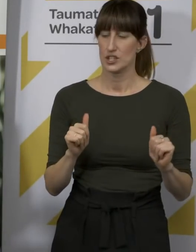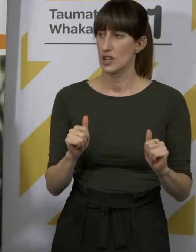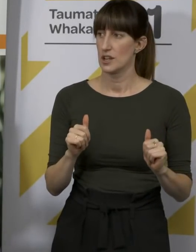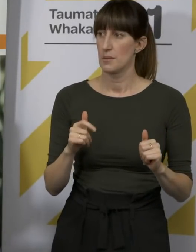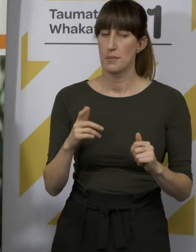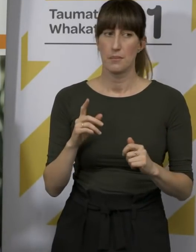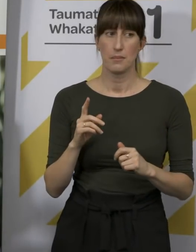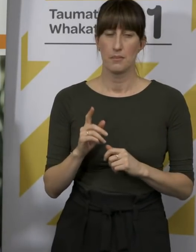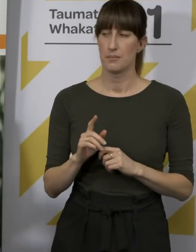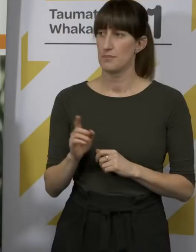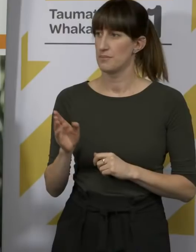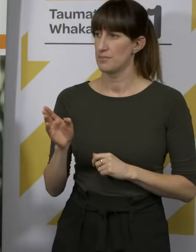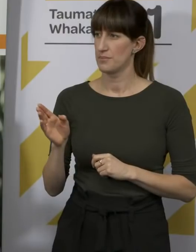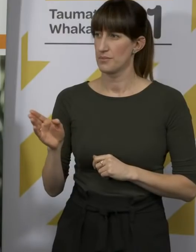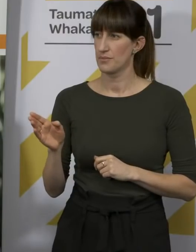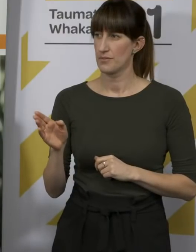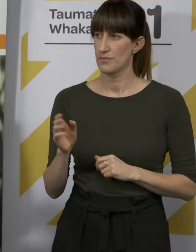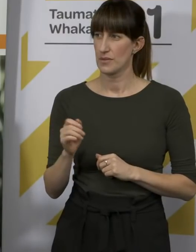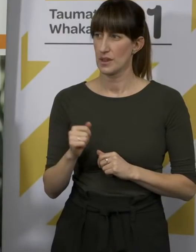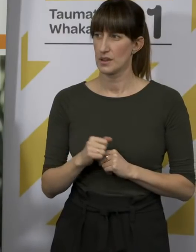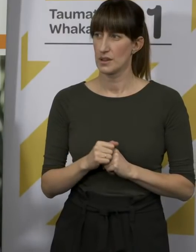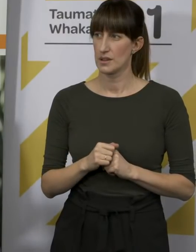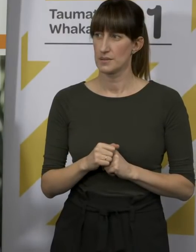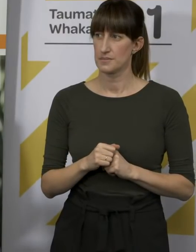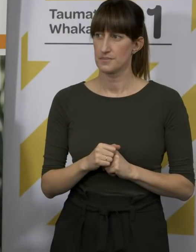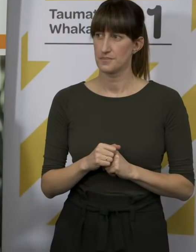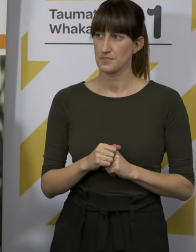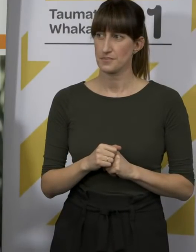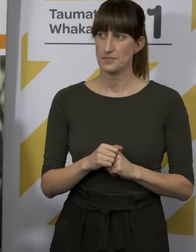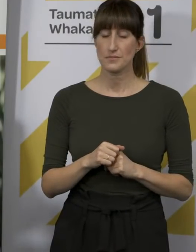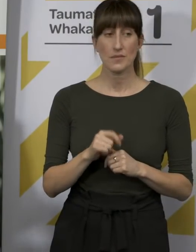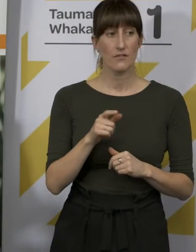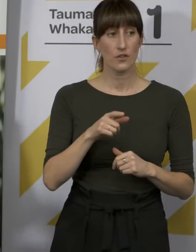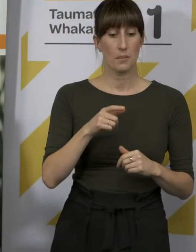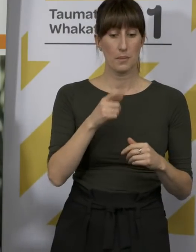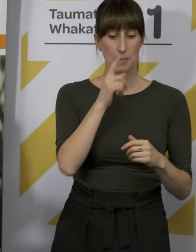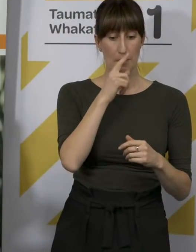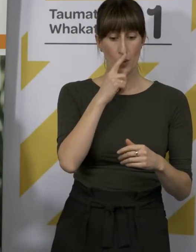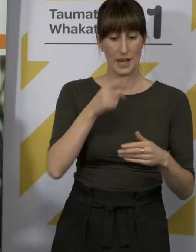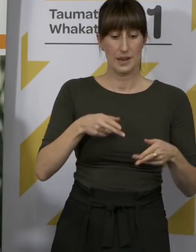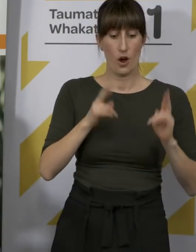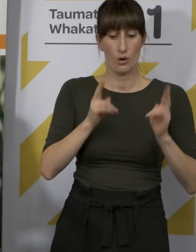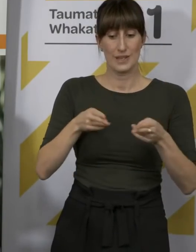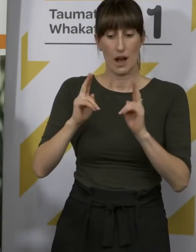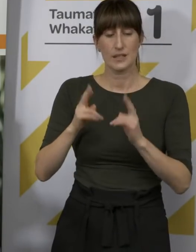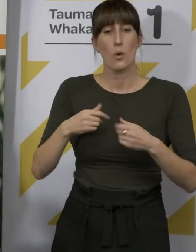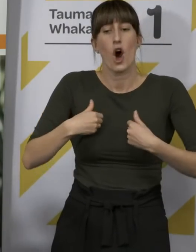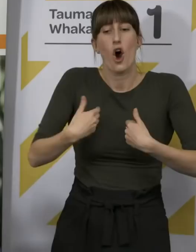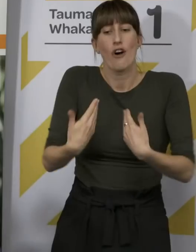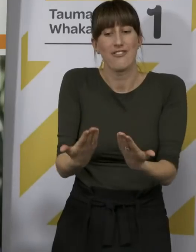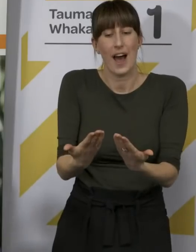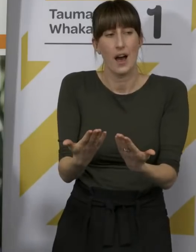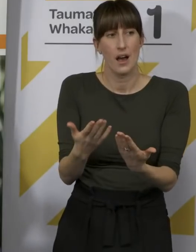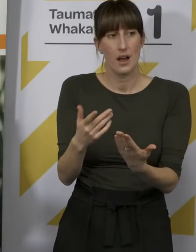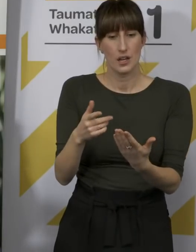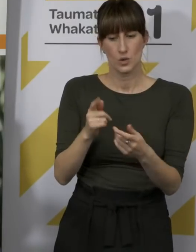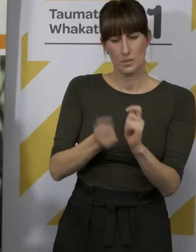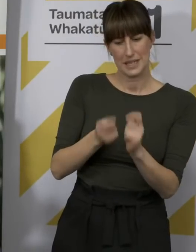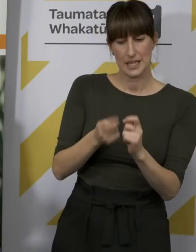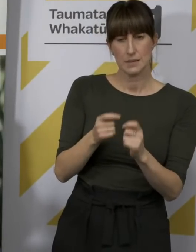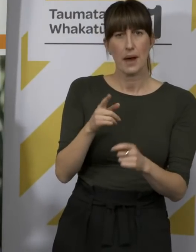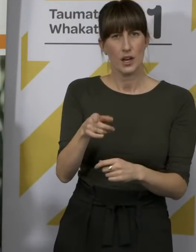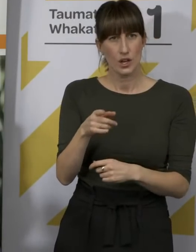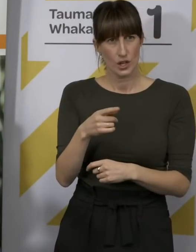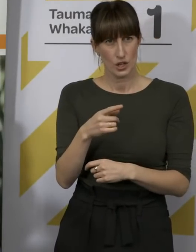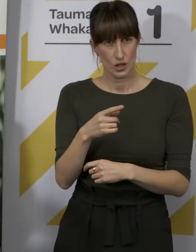that left managed isolation since 9th of June were offered testing. Wasn't at least day 12 testing mandatory by that point? Why was it only an